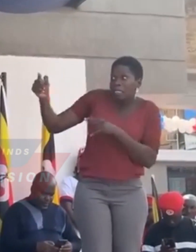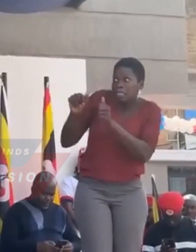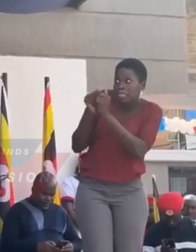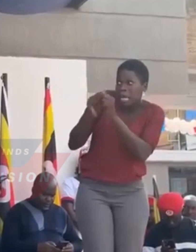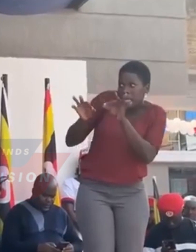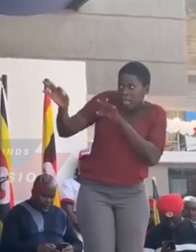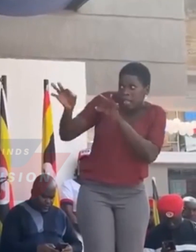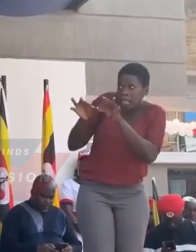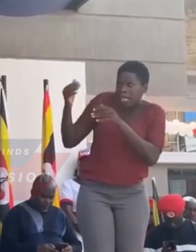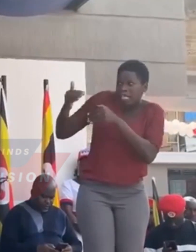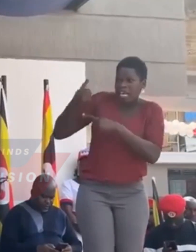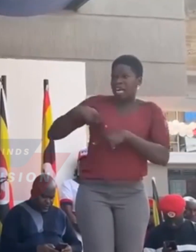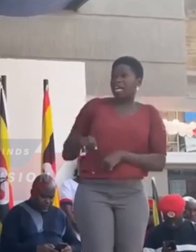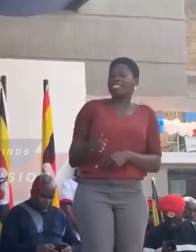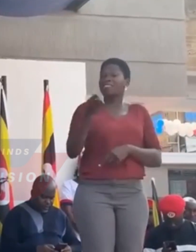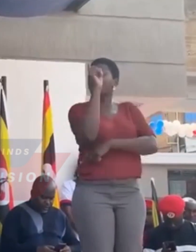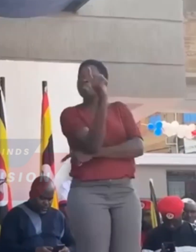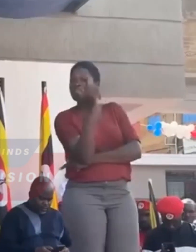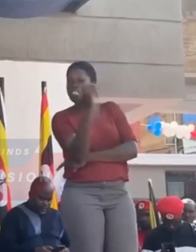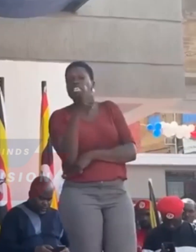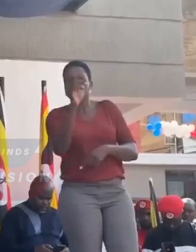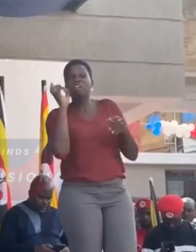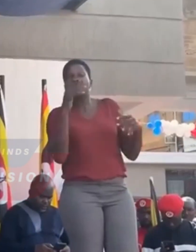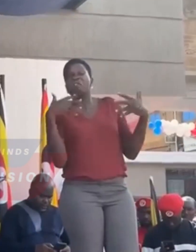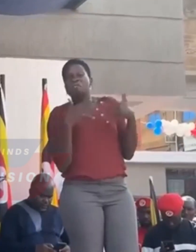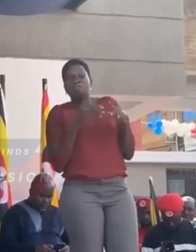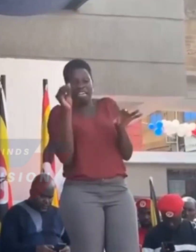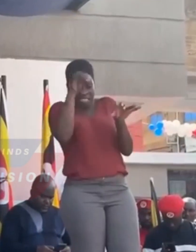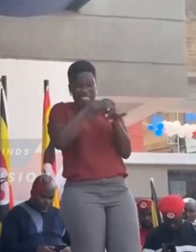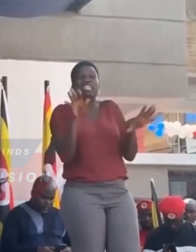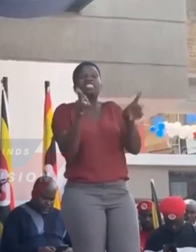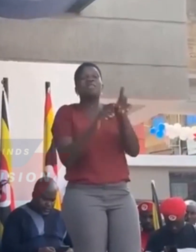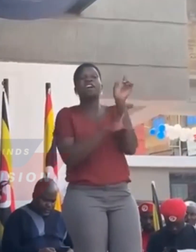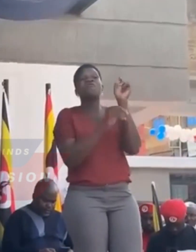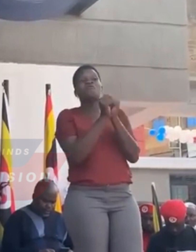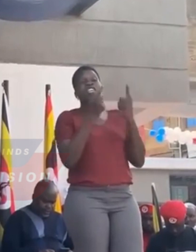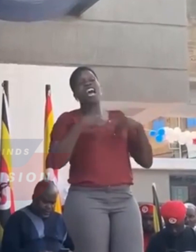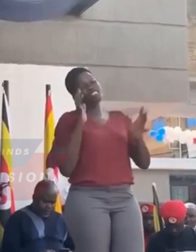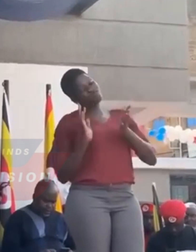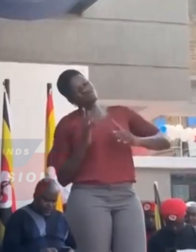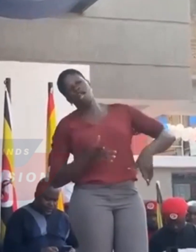mumairo kumi okutuli nana. Agenda kutuke chisera ngatia okubeira mguanga lirimu nafi aduke.